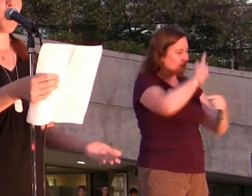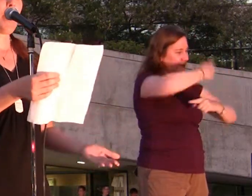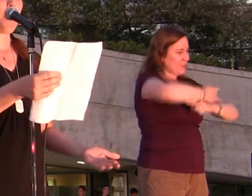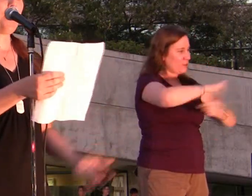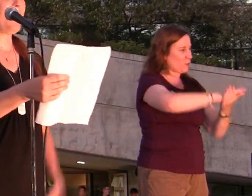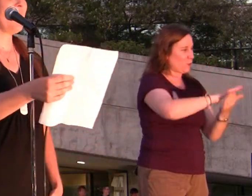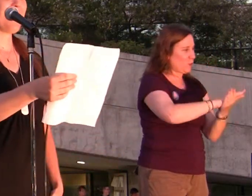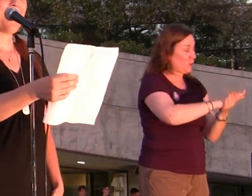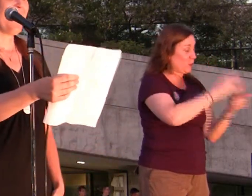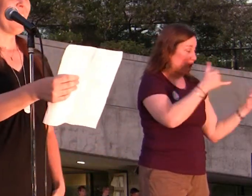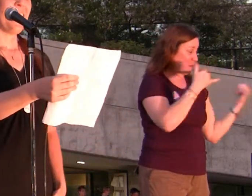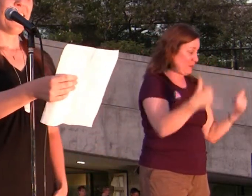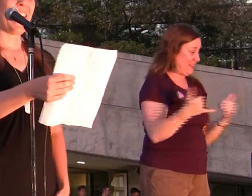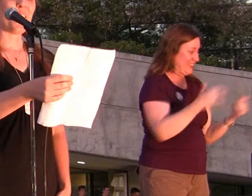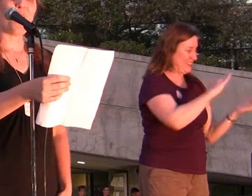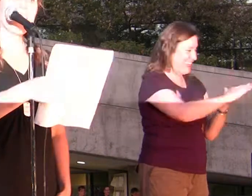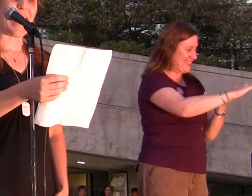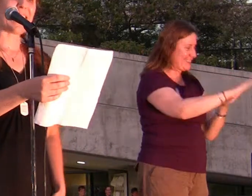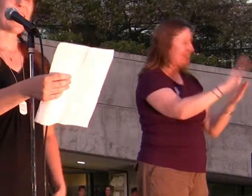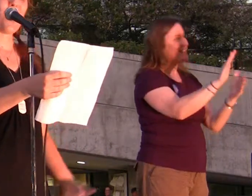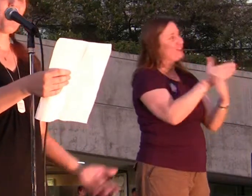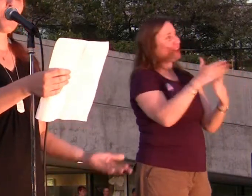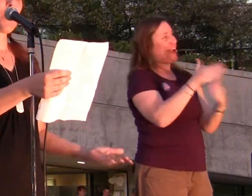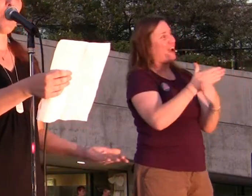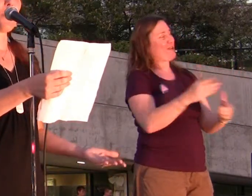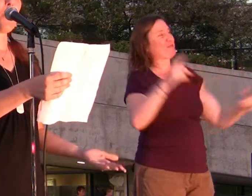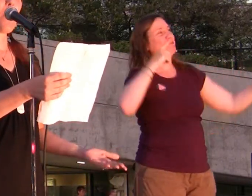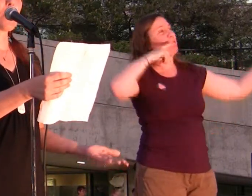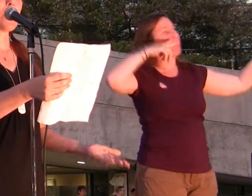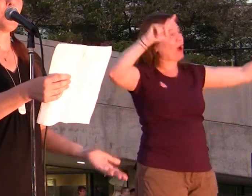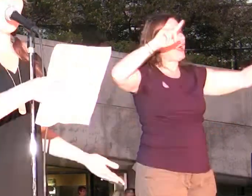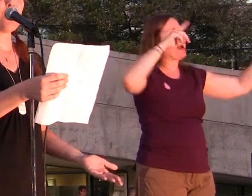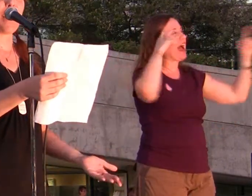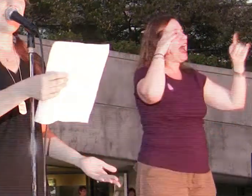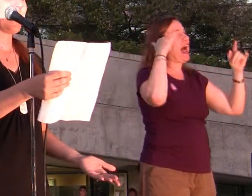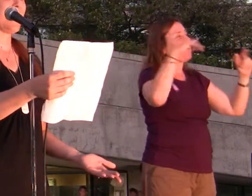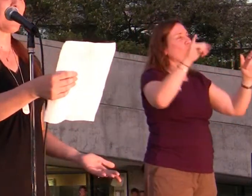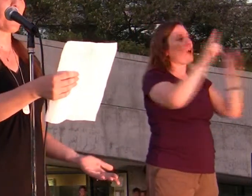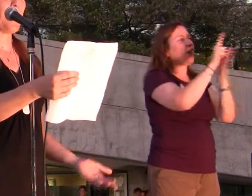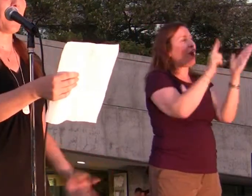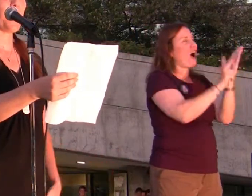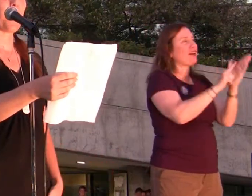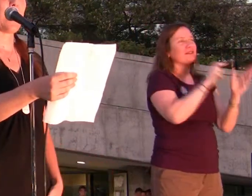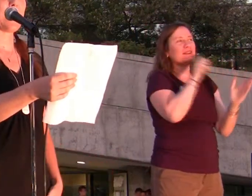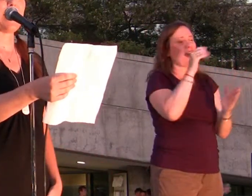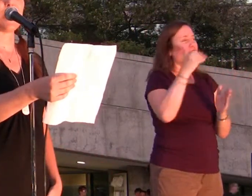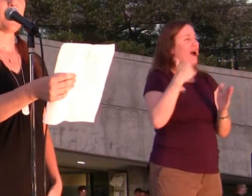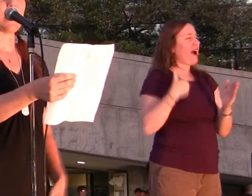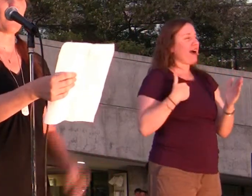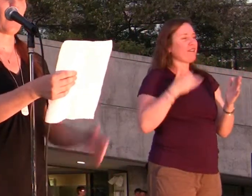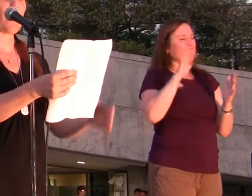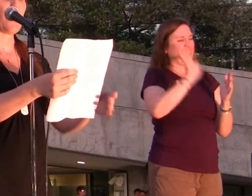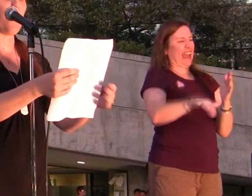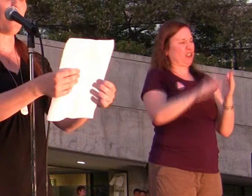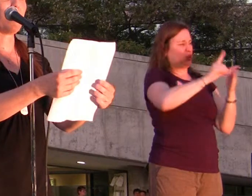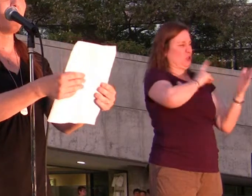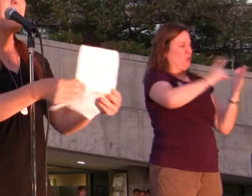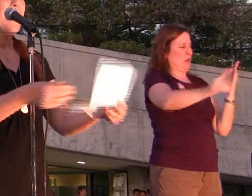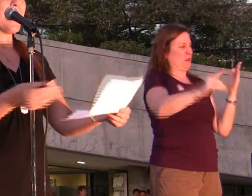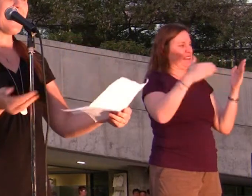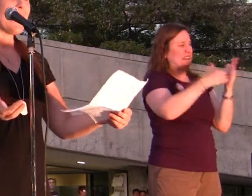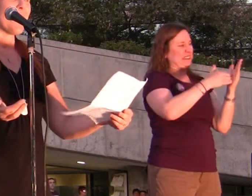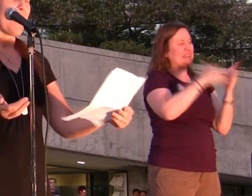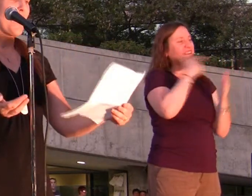and share. At long last, California law no longer legitimizes the discrimination of gays and lesbians in regards to